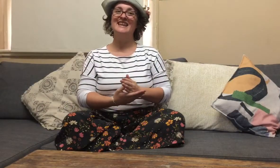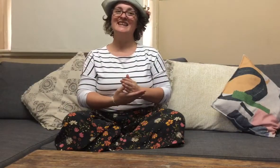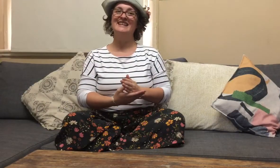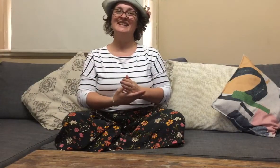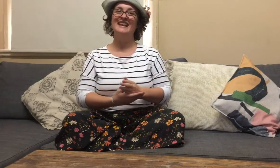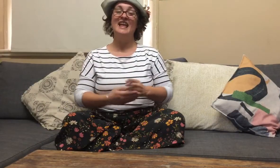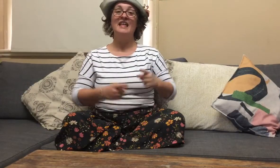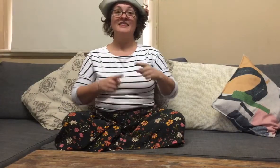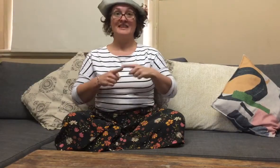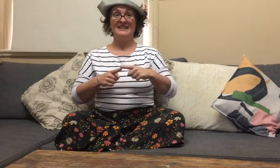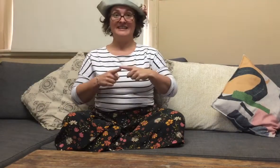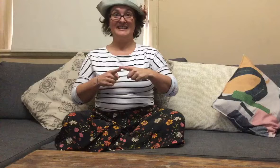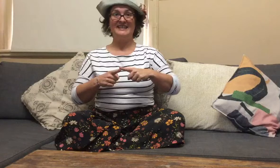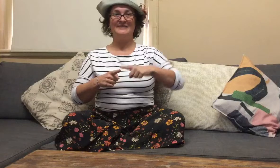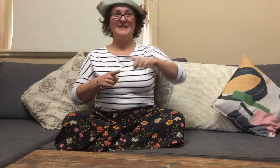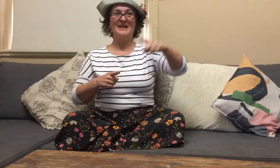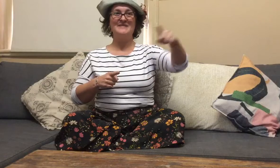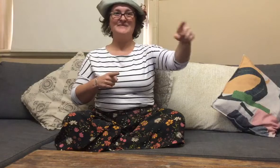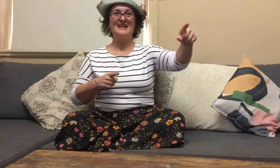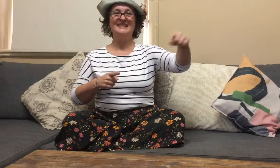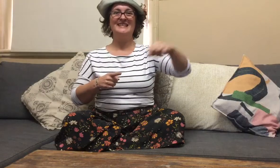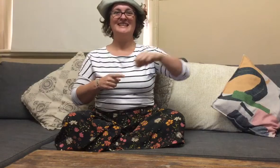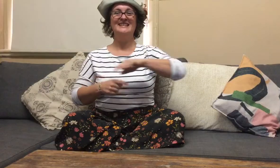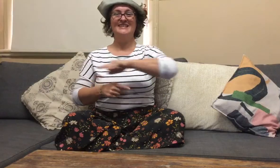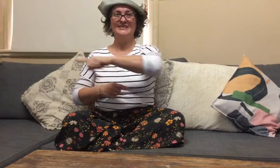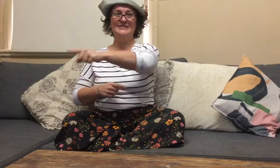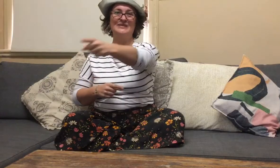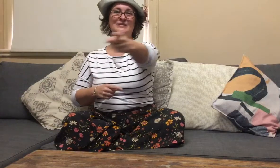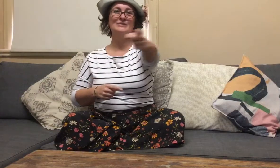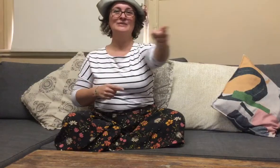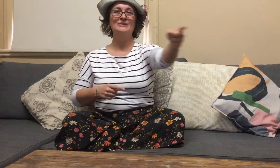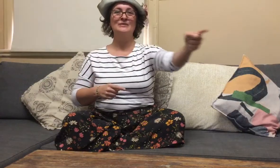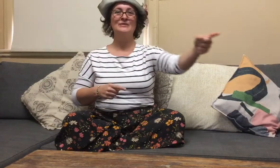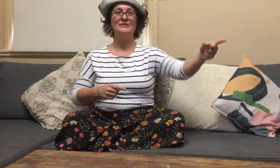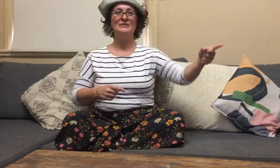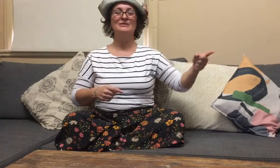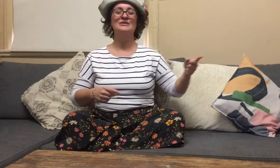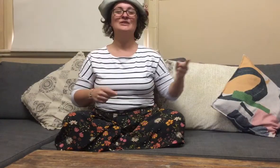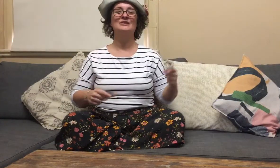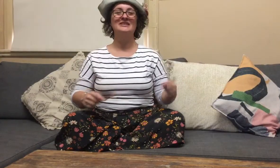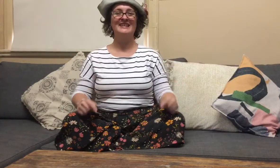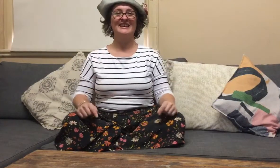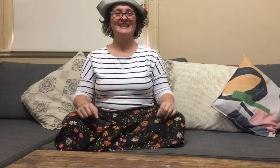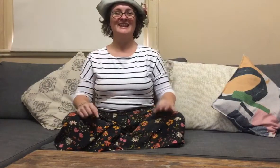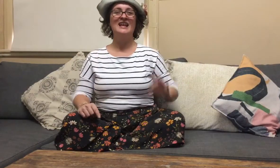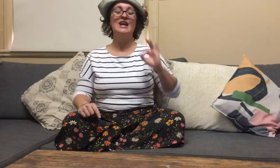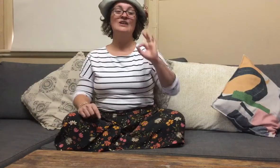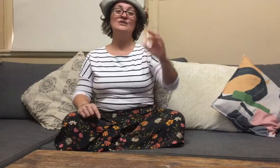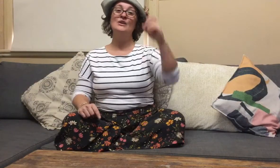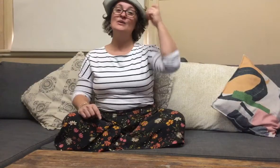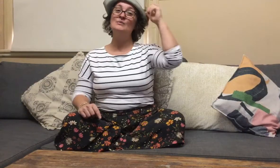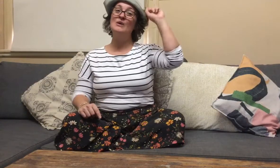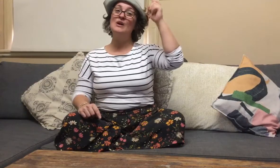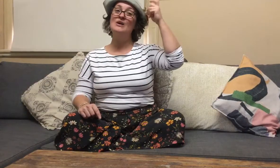saying, this is my message to you. We'll do the chorus again. Don't